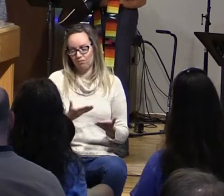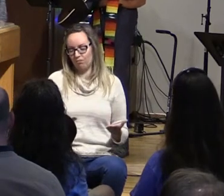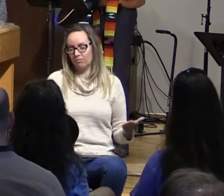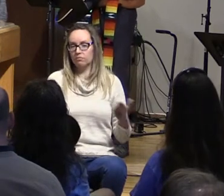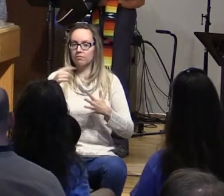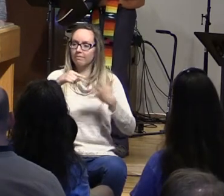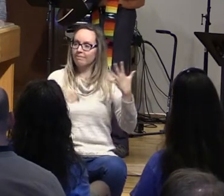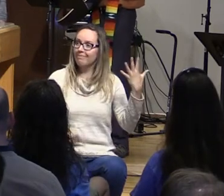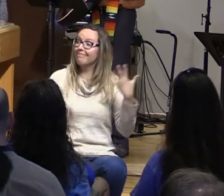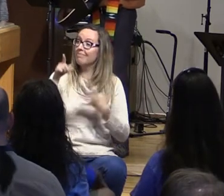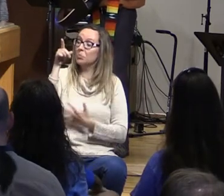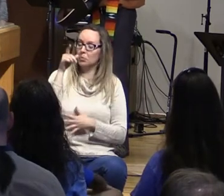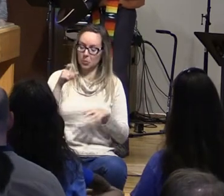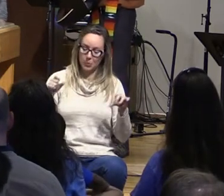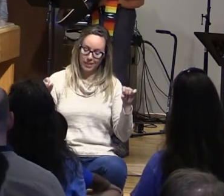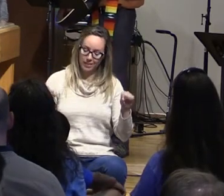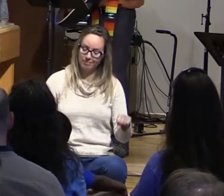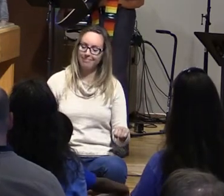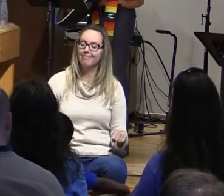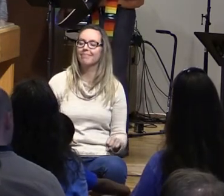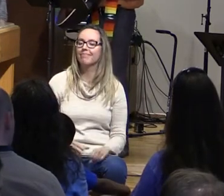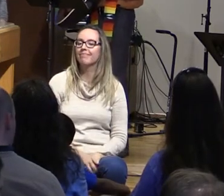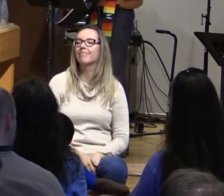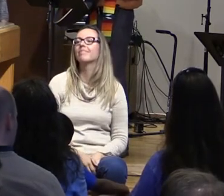Beautiful things out of the